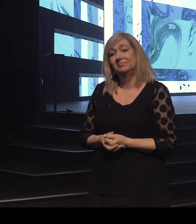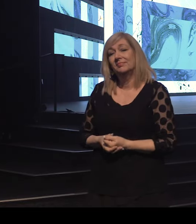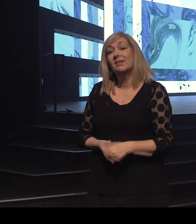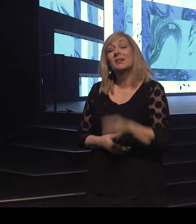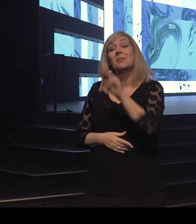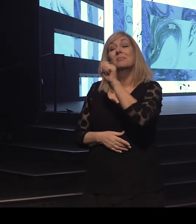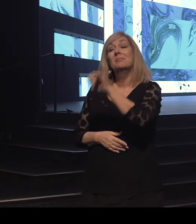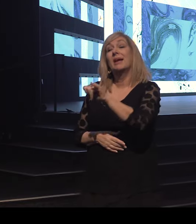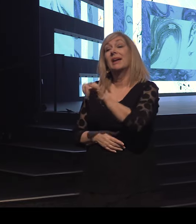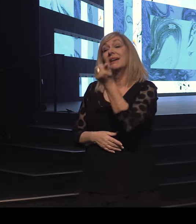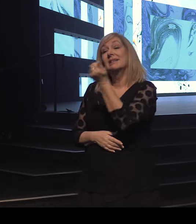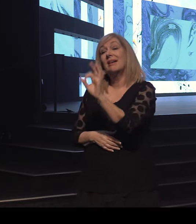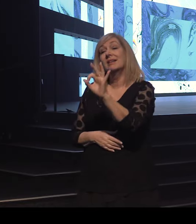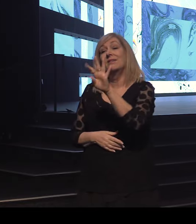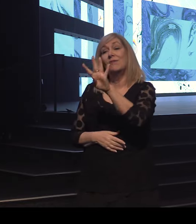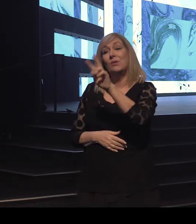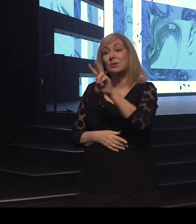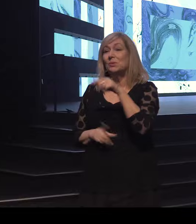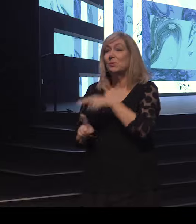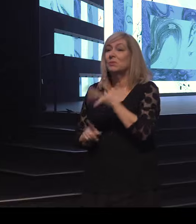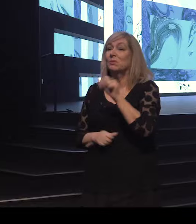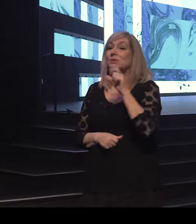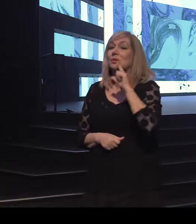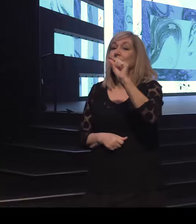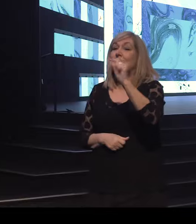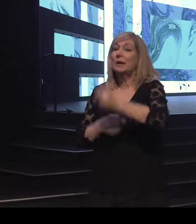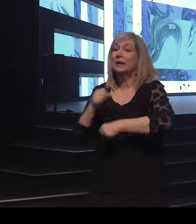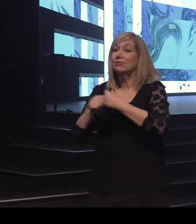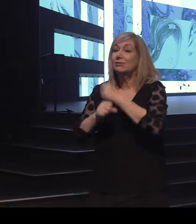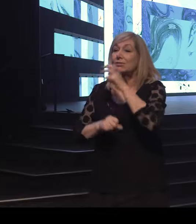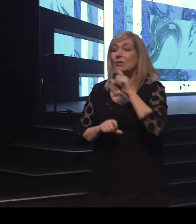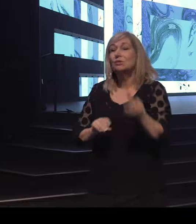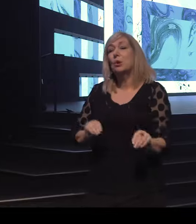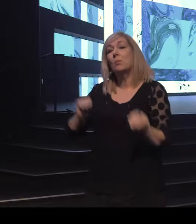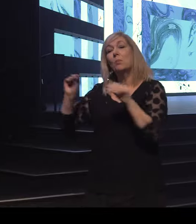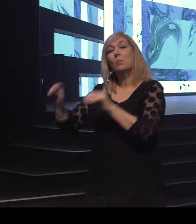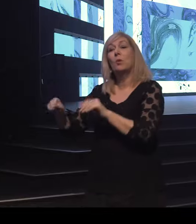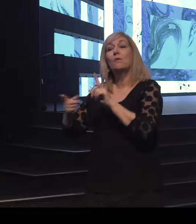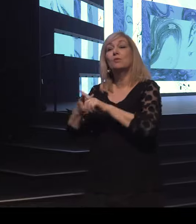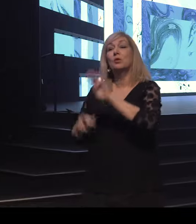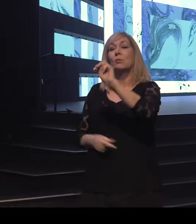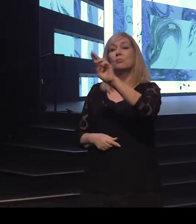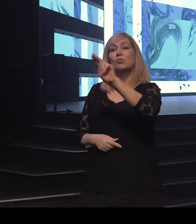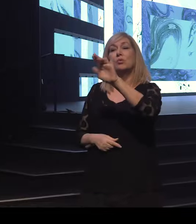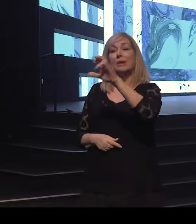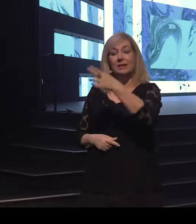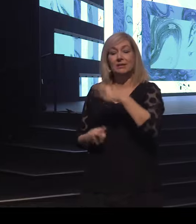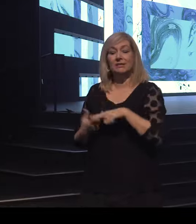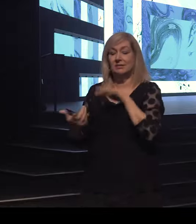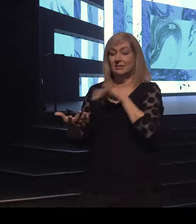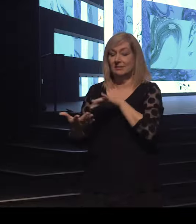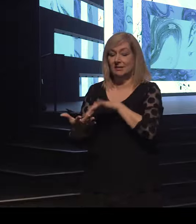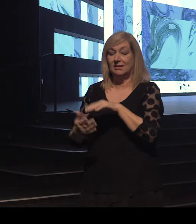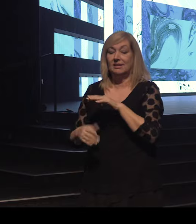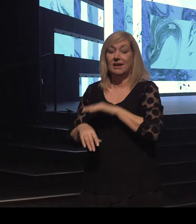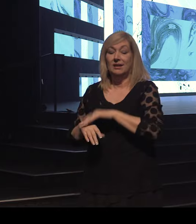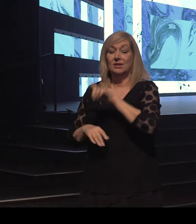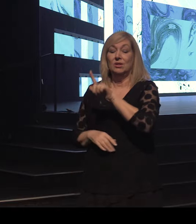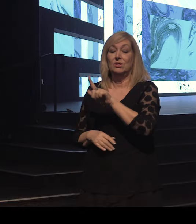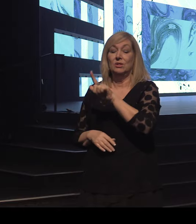In May of 1942, at the age of 20, Sophie moved to Munich to study here at Ludwig Maximilian